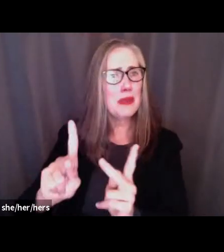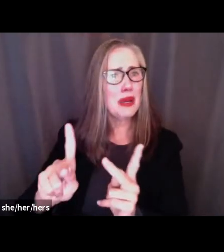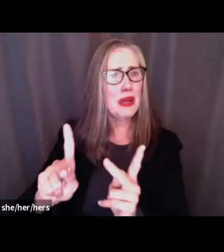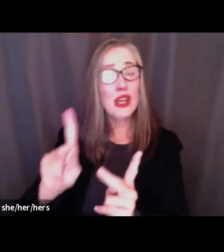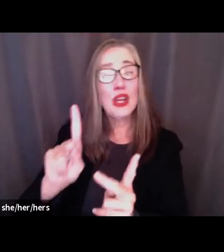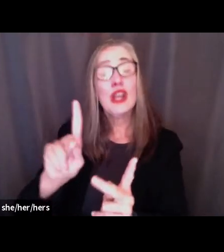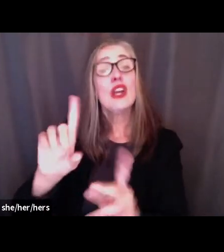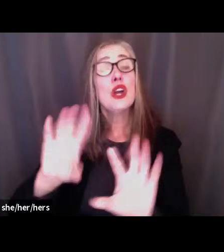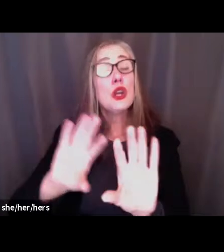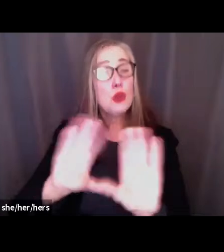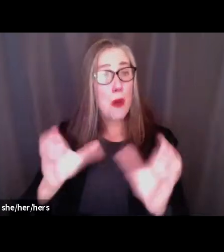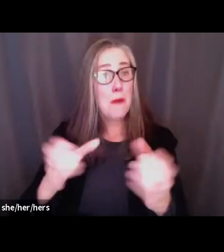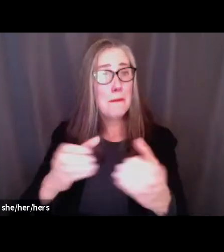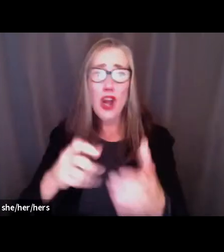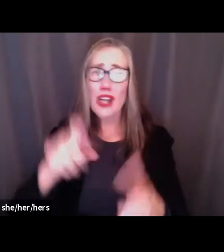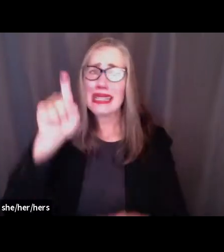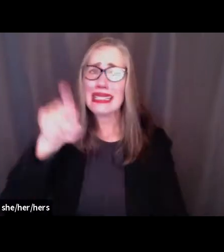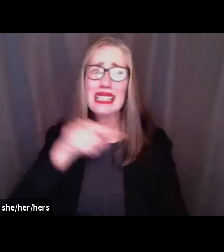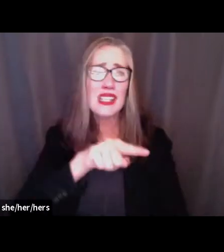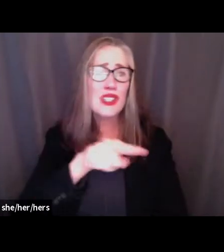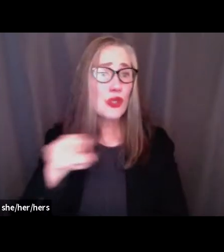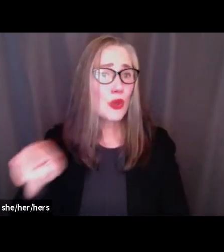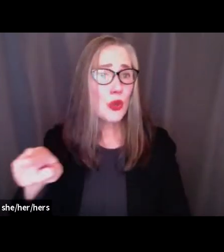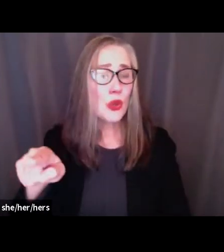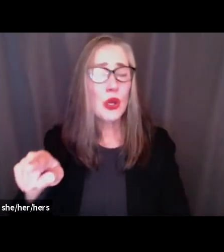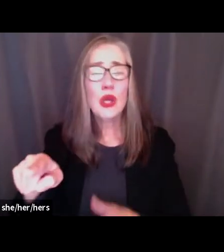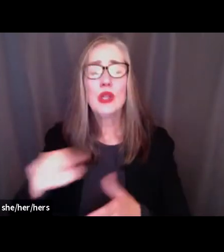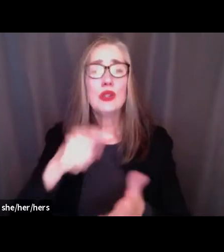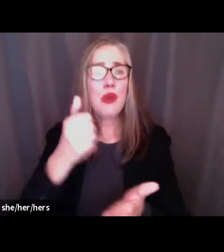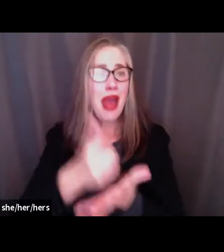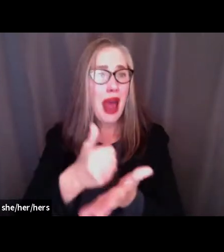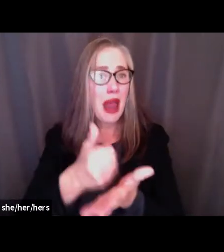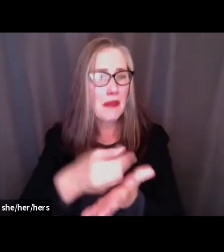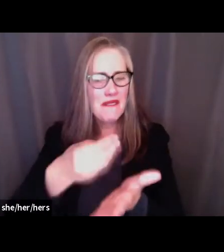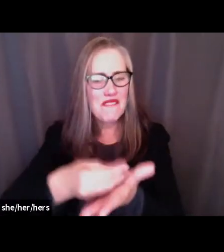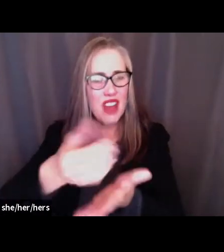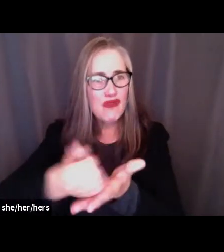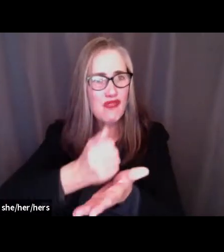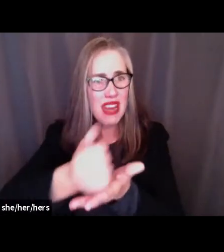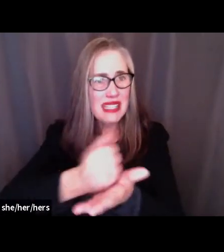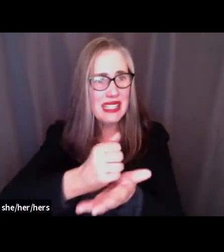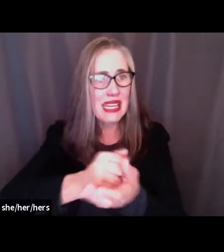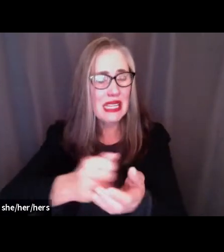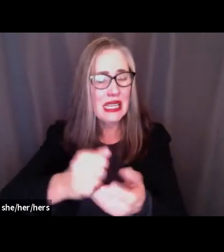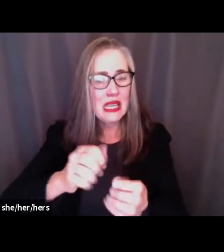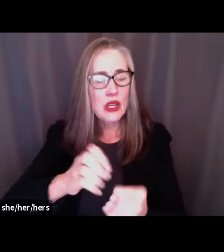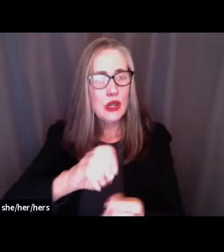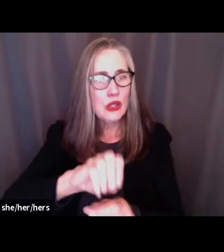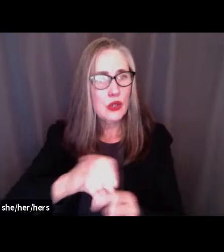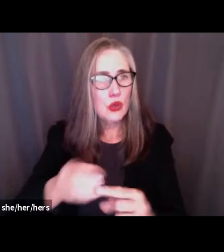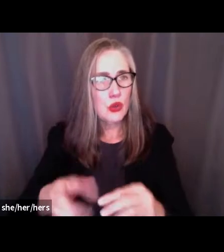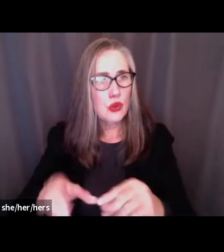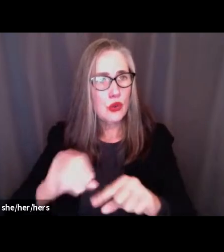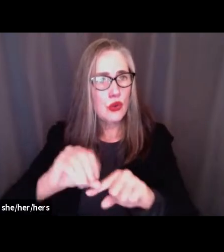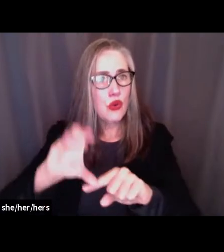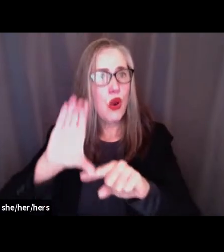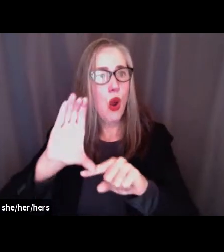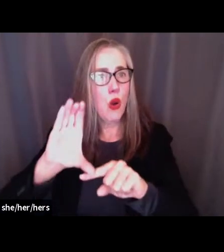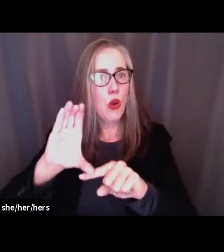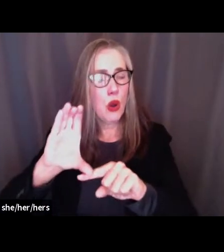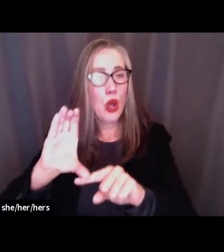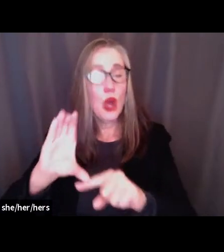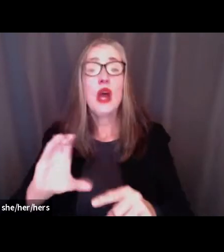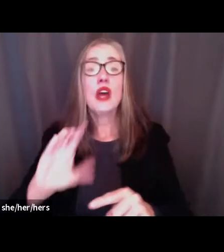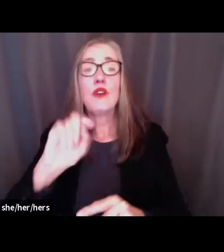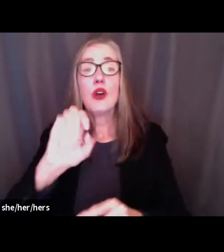our grassroots fundraising arm. DEM 22, Trailraiser, they are good programs, and we hope all of you will